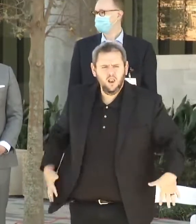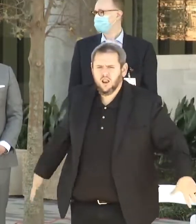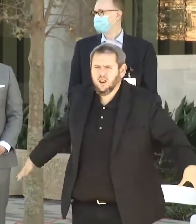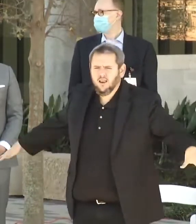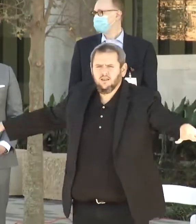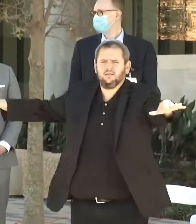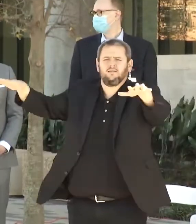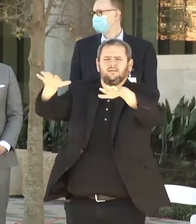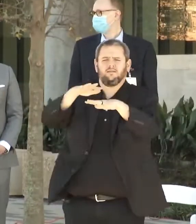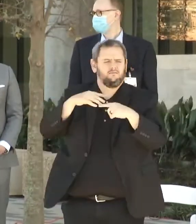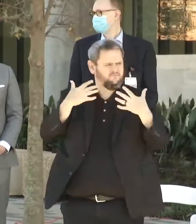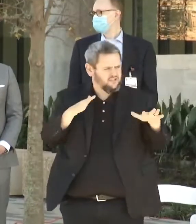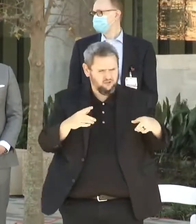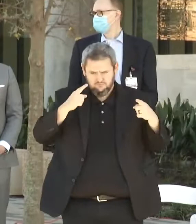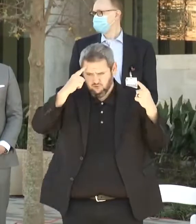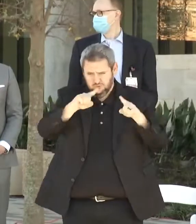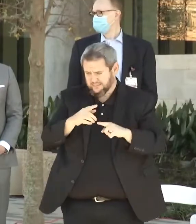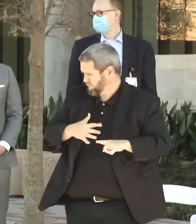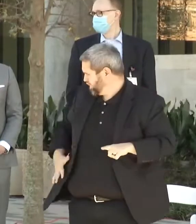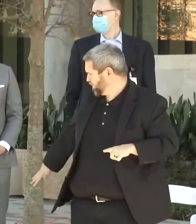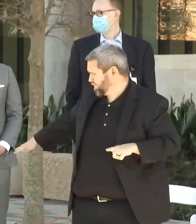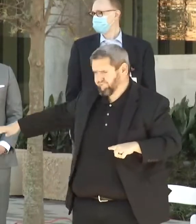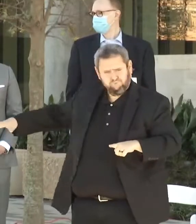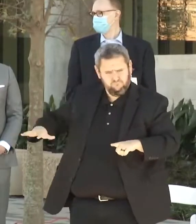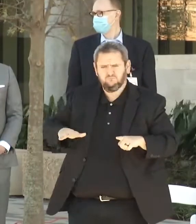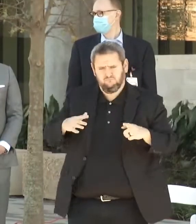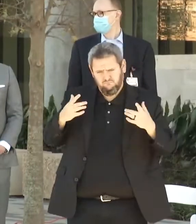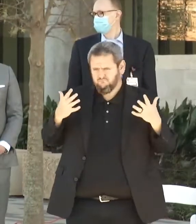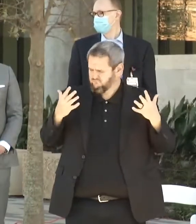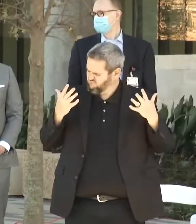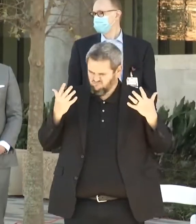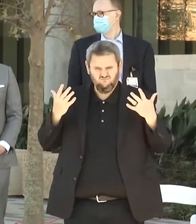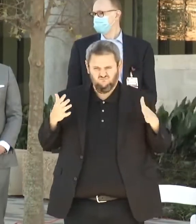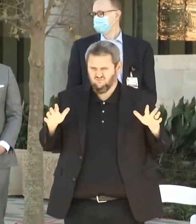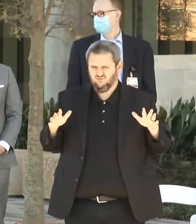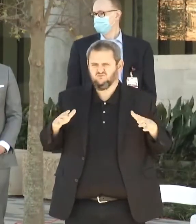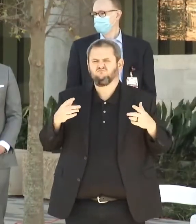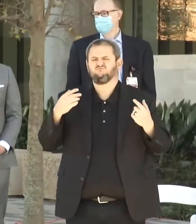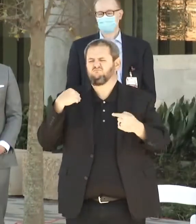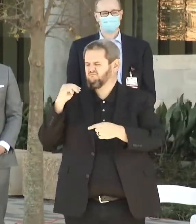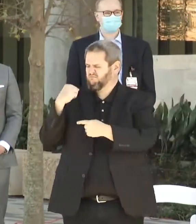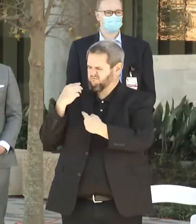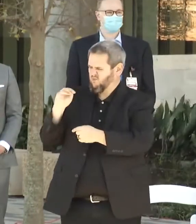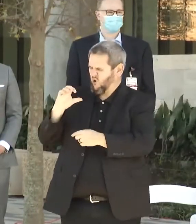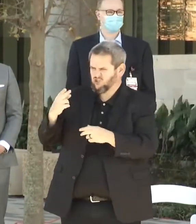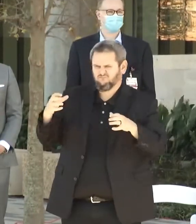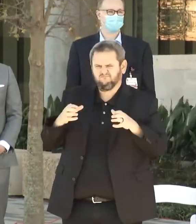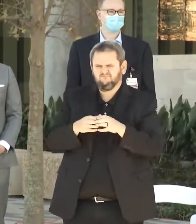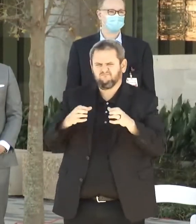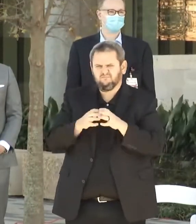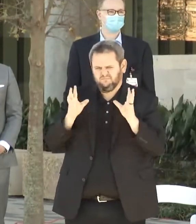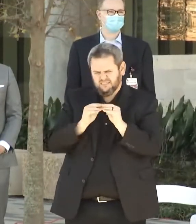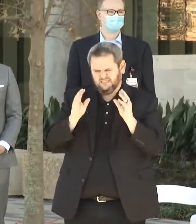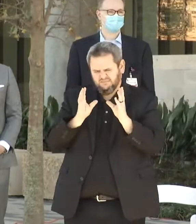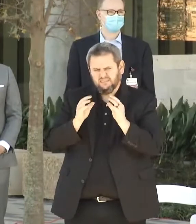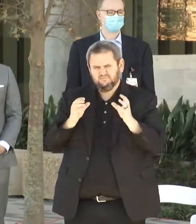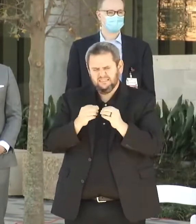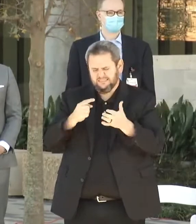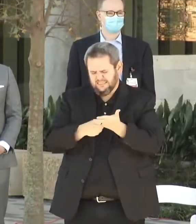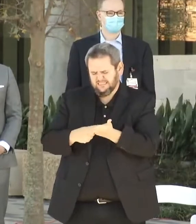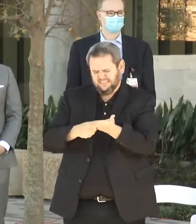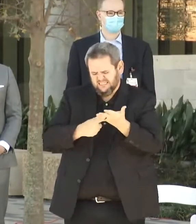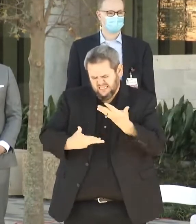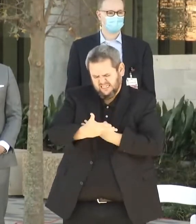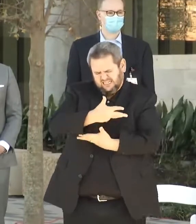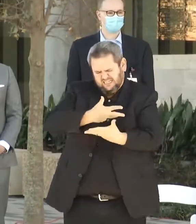regular meetings in an attempt to understand what has COVID-19 done to our country and to our state. Noel Williams has